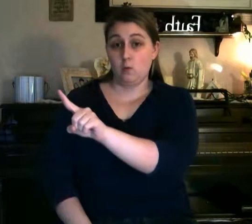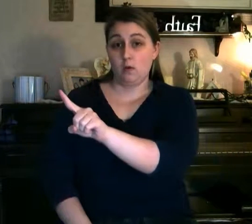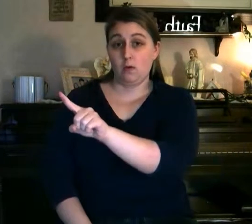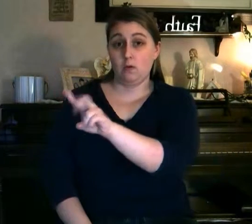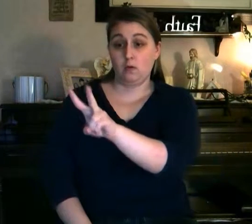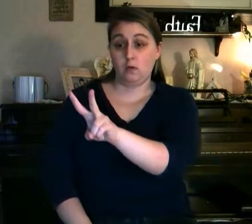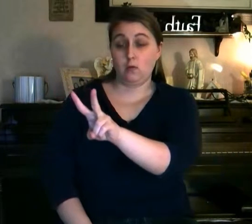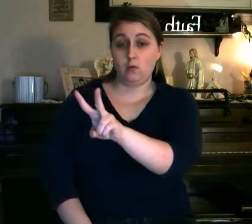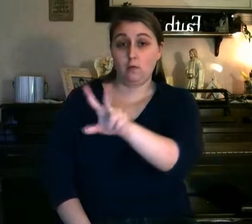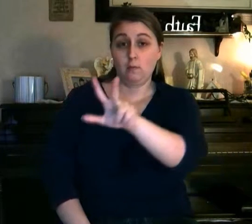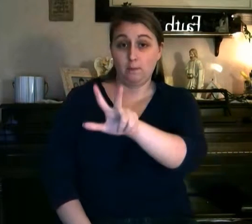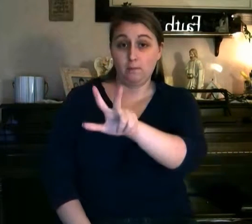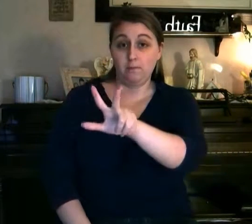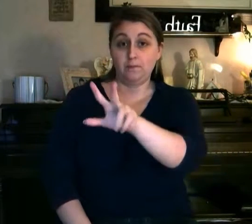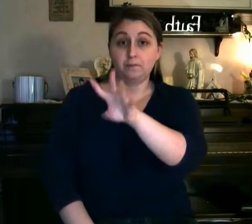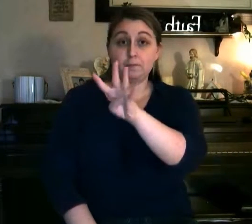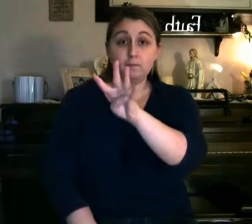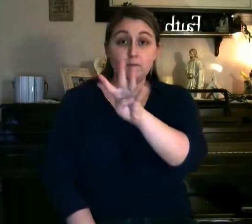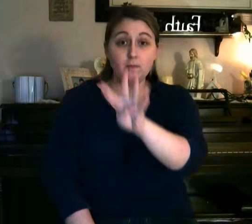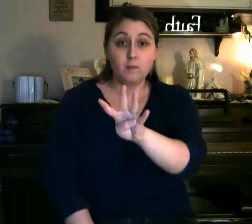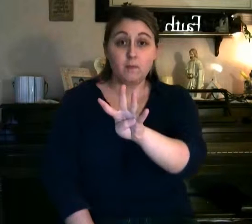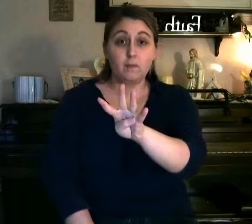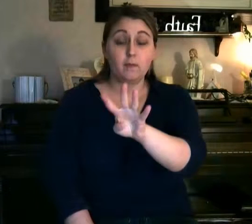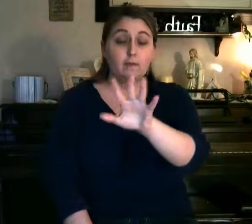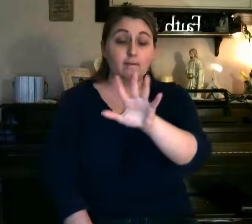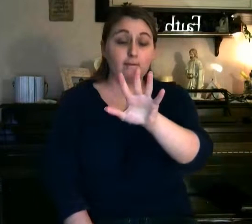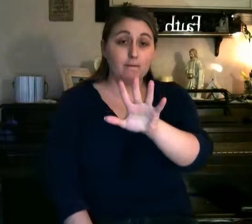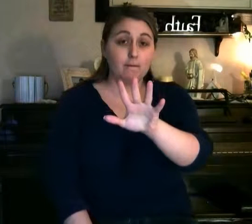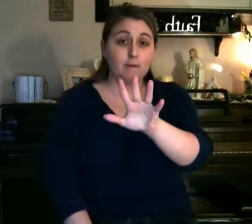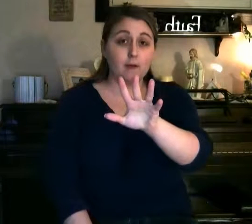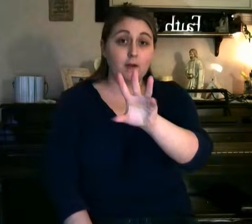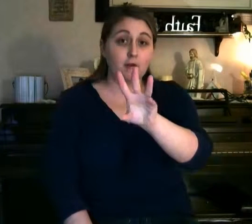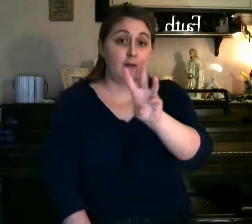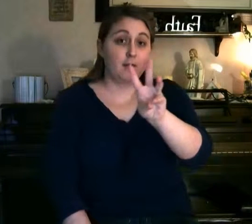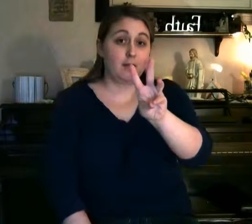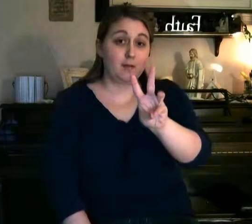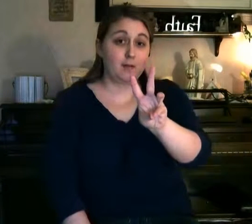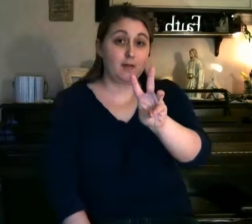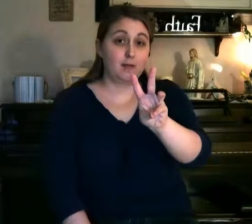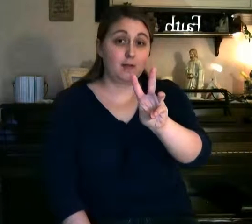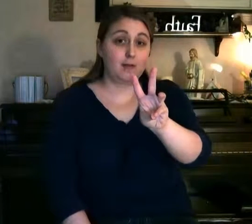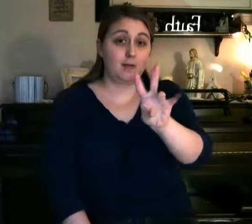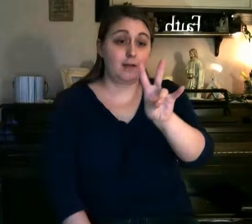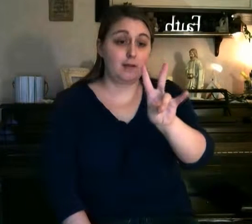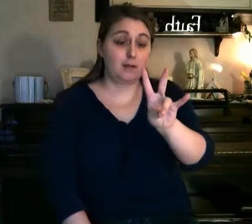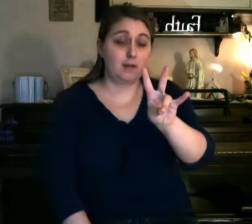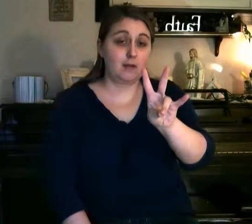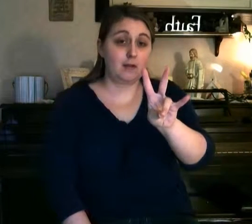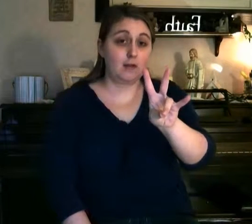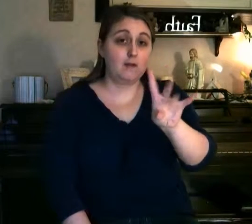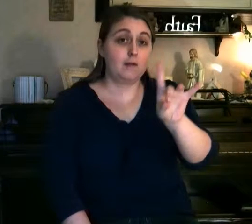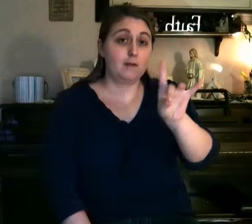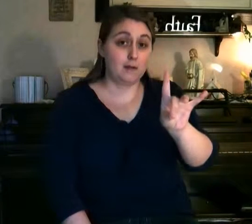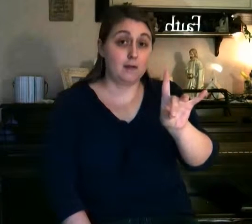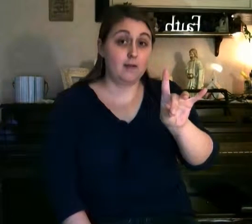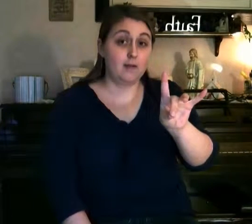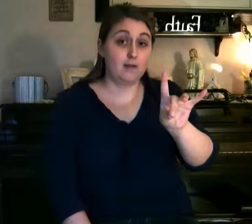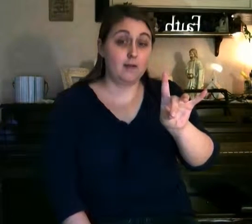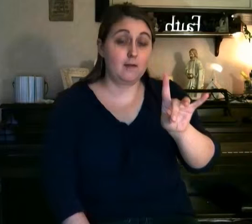2, 3, 4, 5, 6, 7,